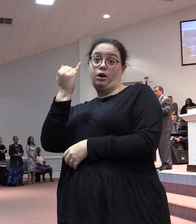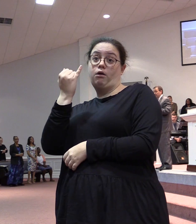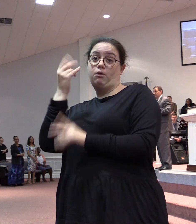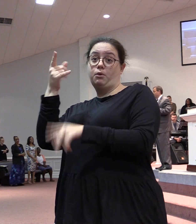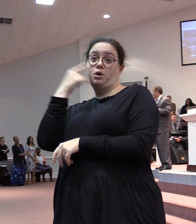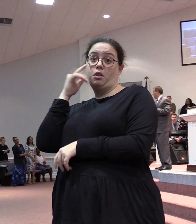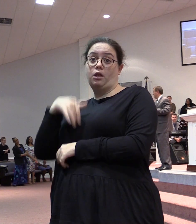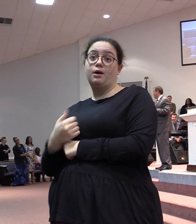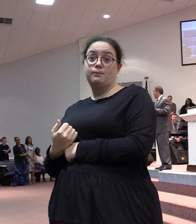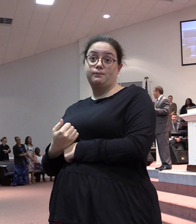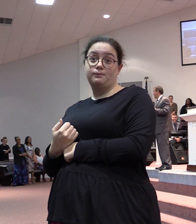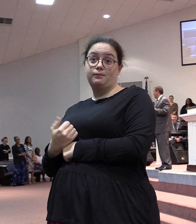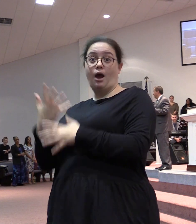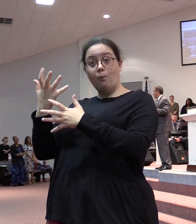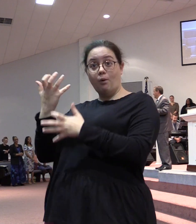that.